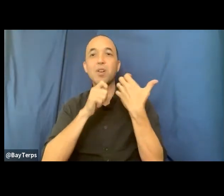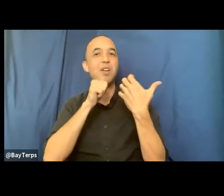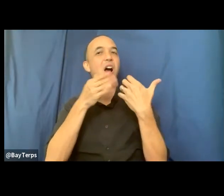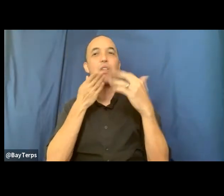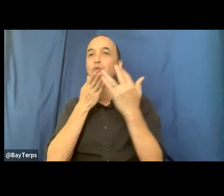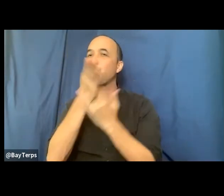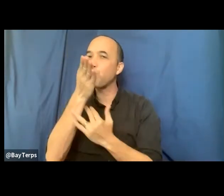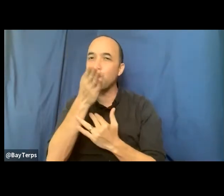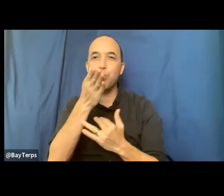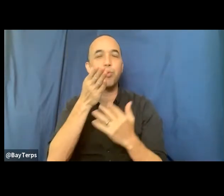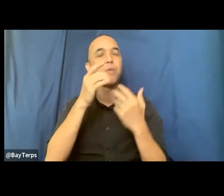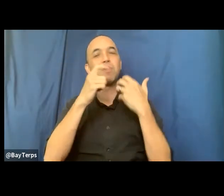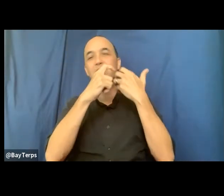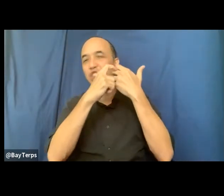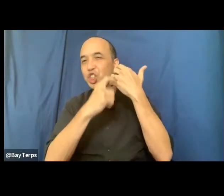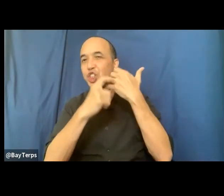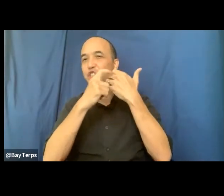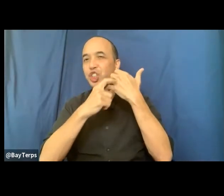too.